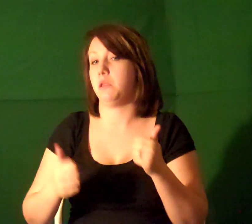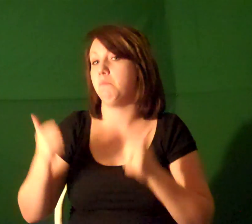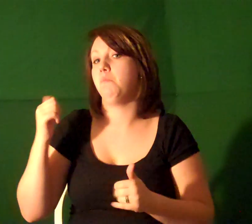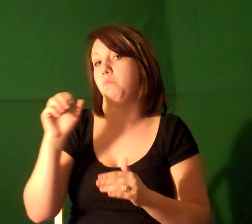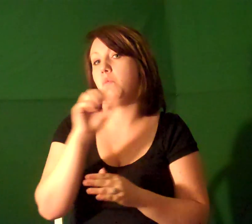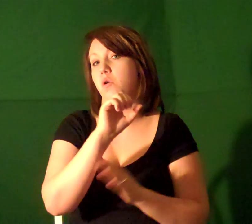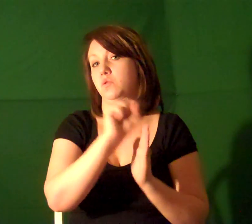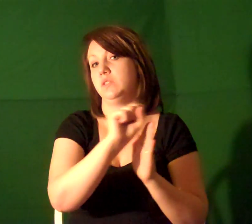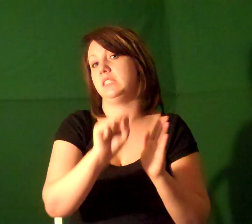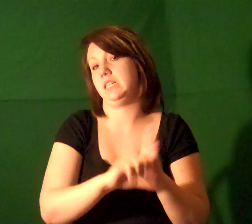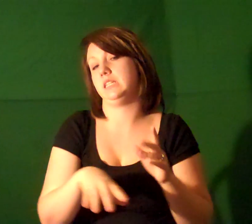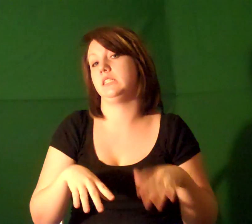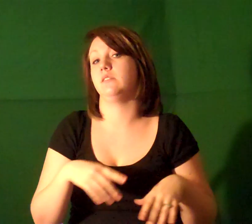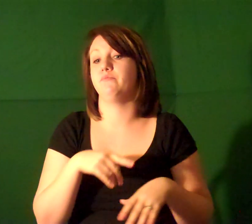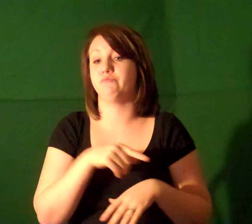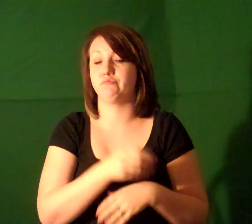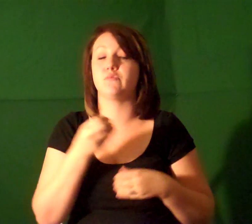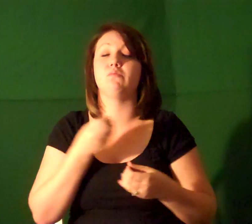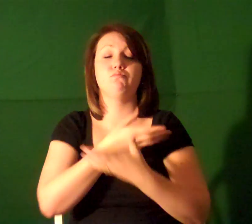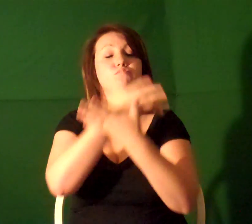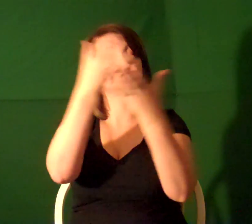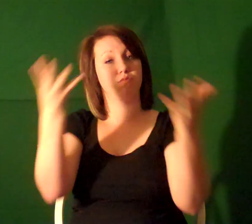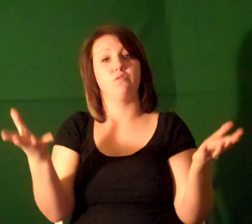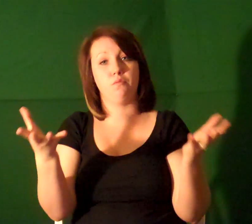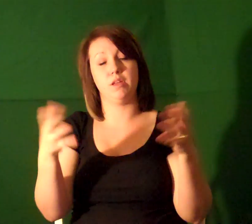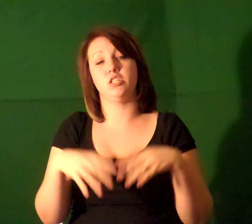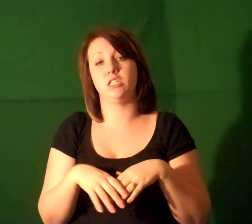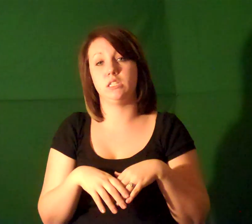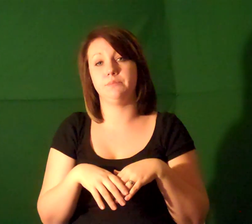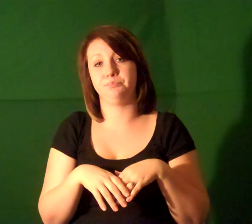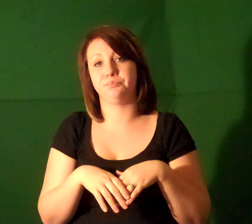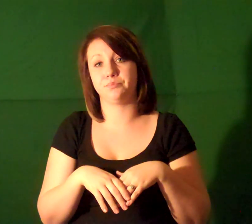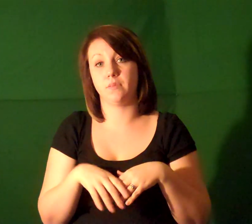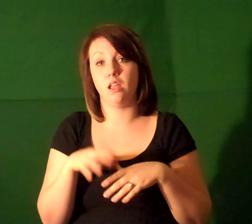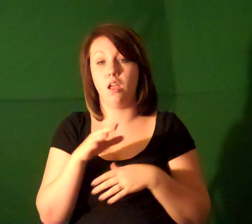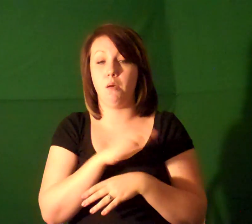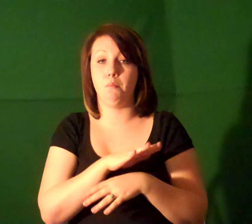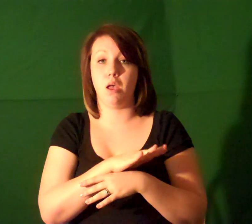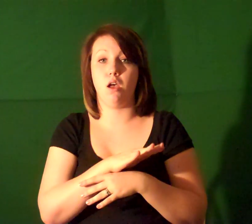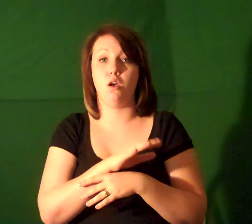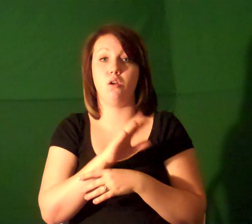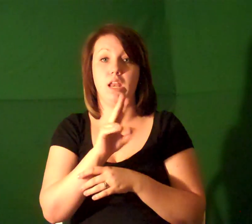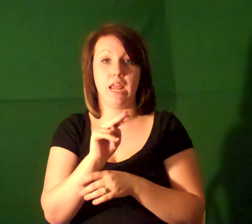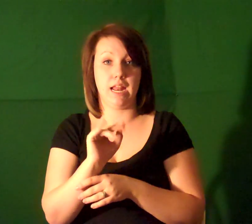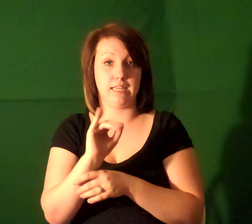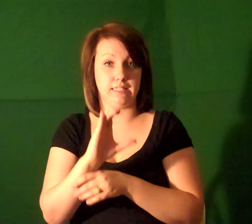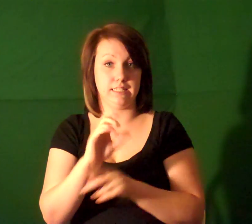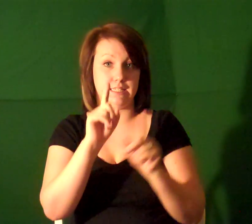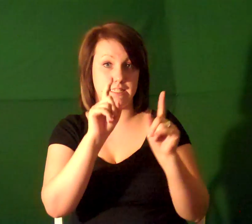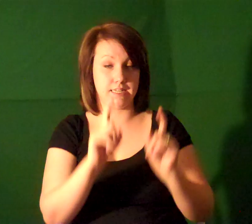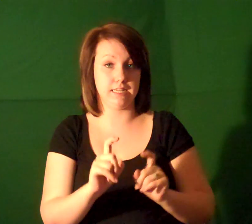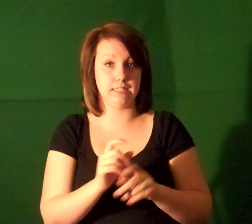that's some general introductory information about the NIC test, the National Interpreter